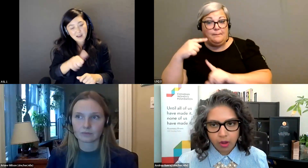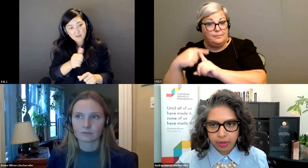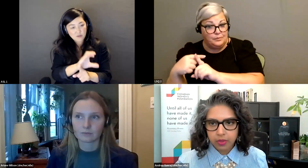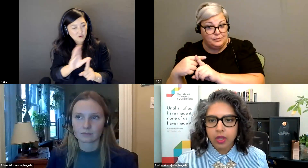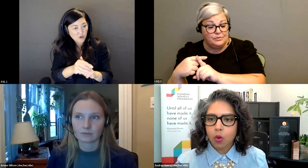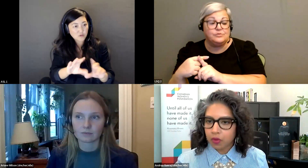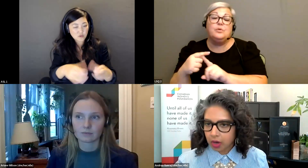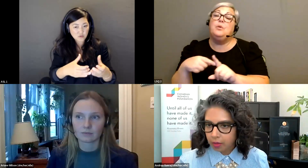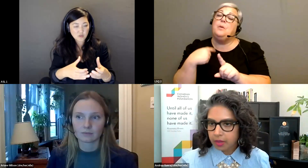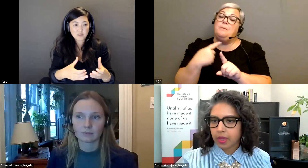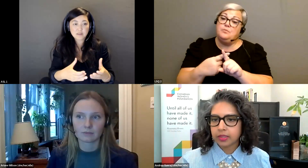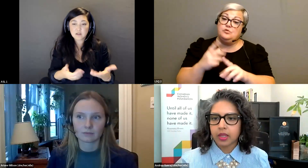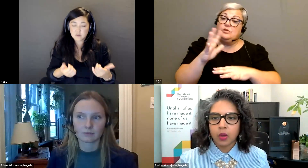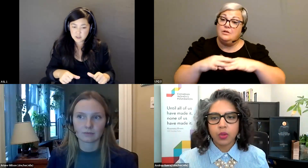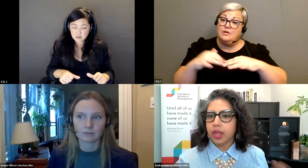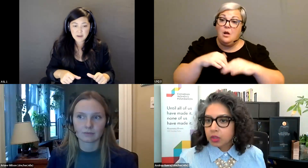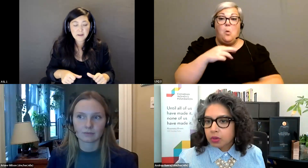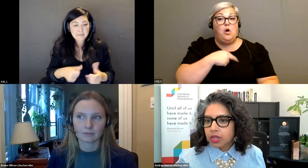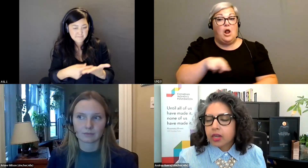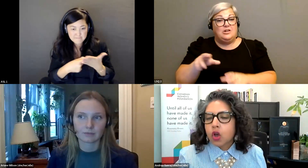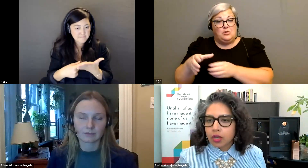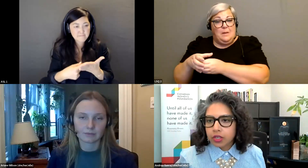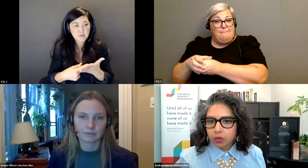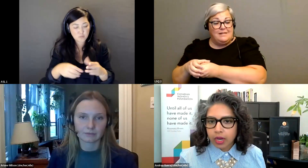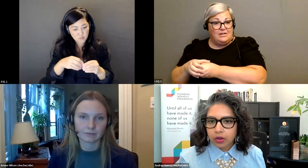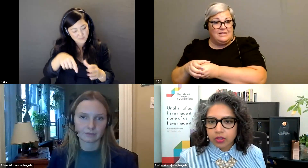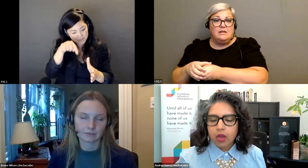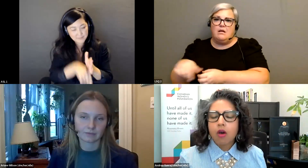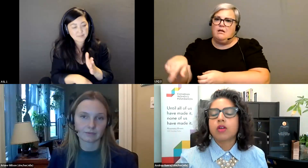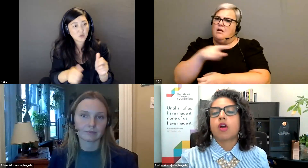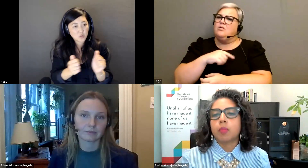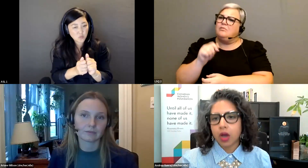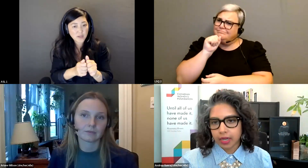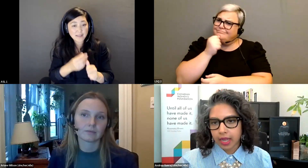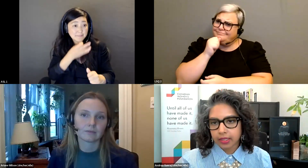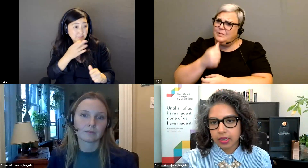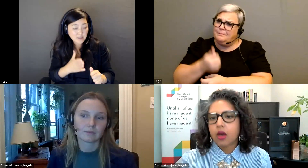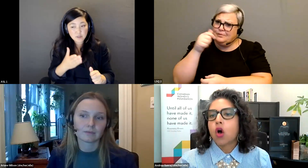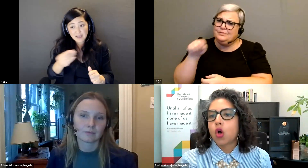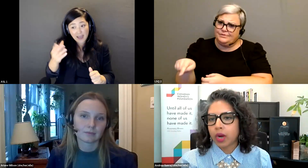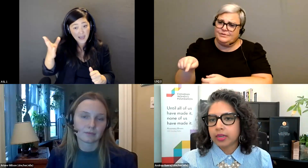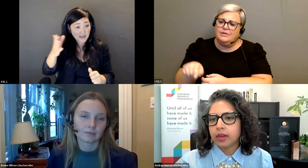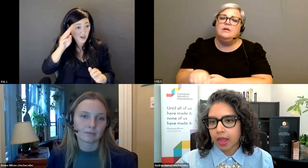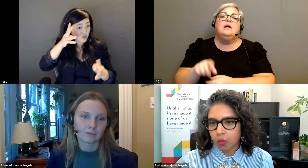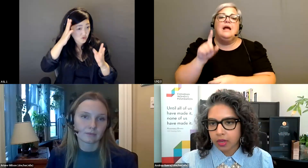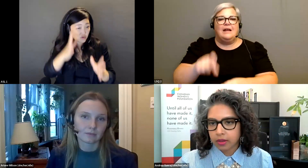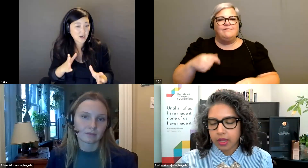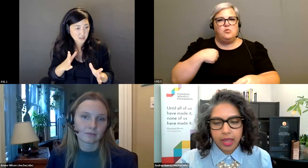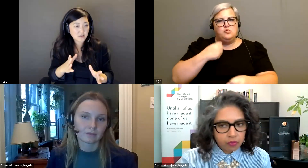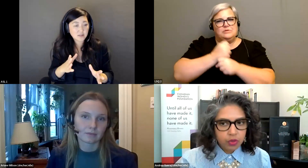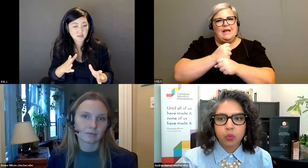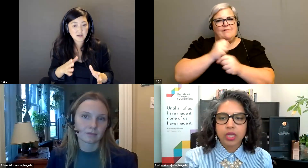this problem over coming months with experts and content creators on our podcast, All Right, Now